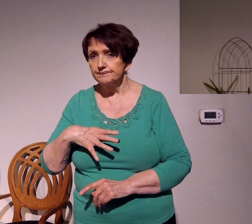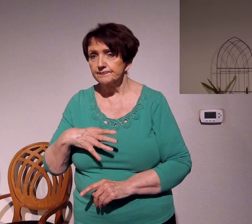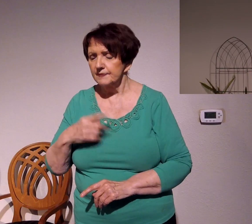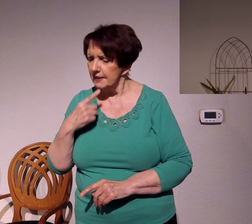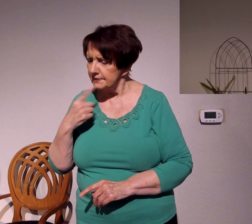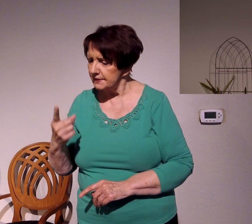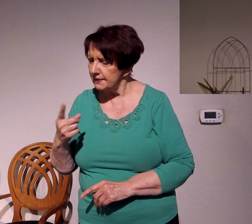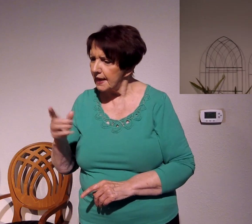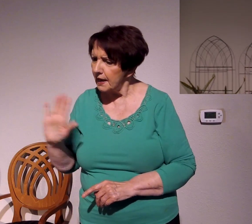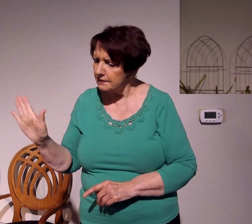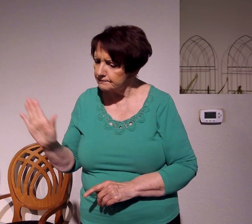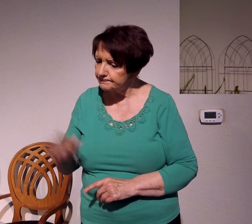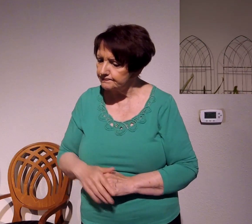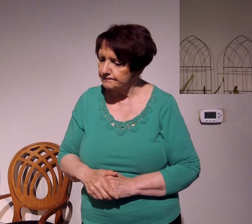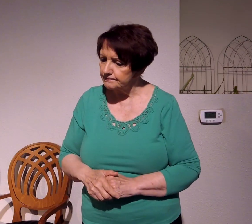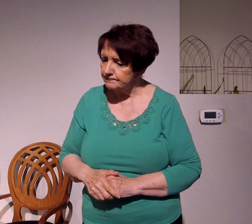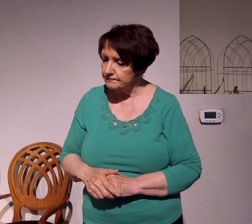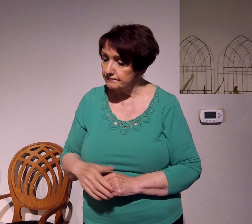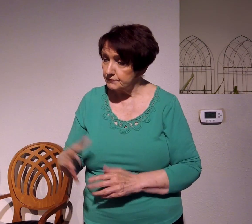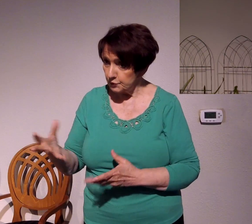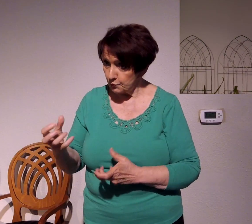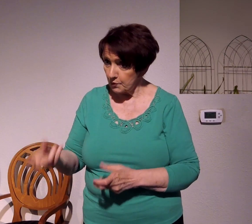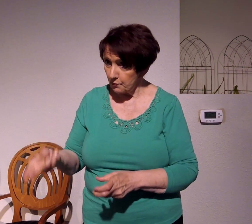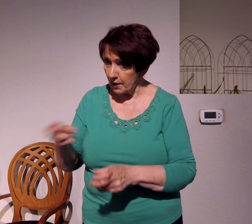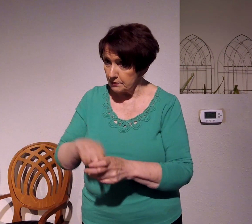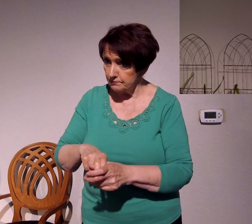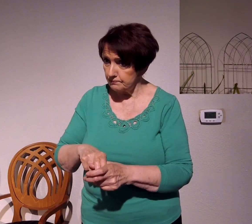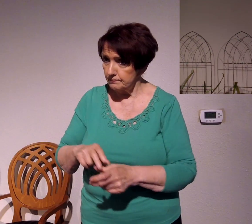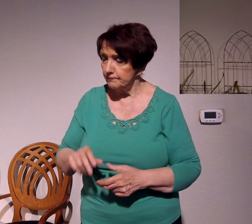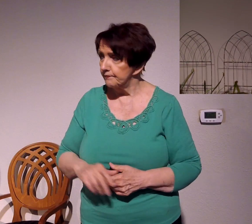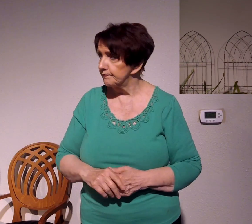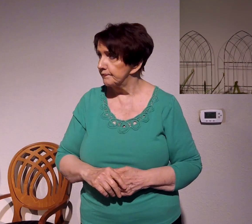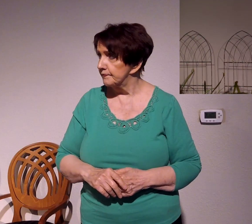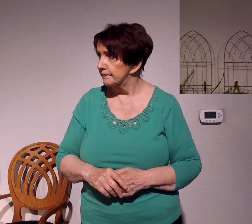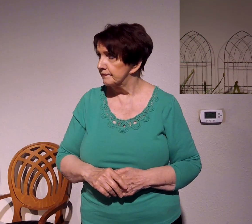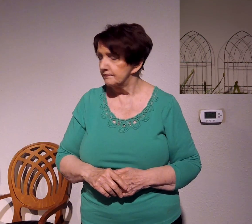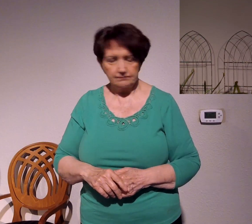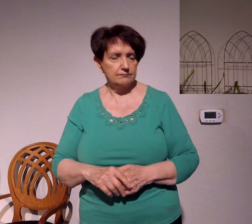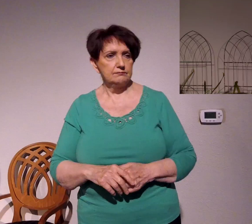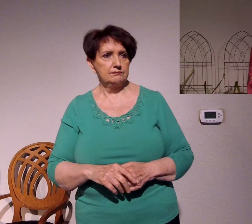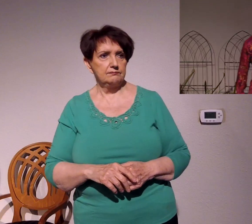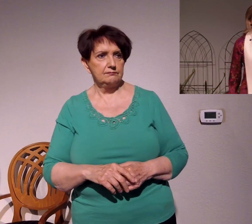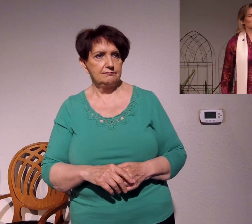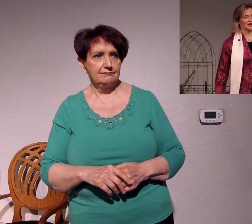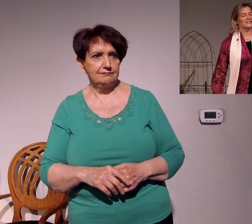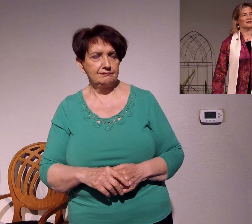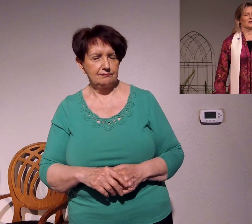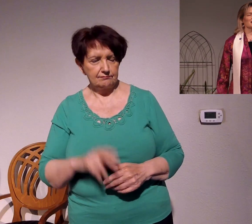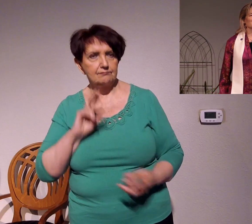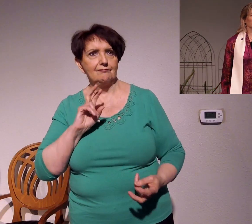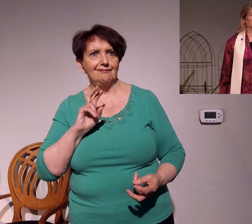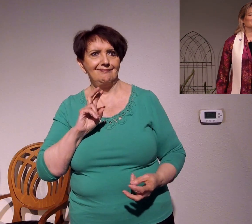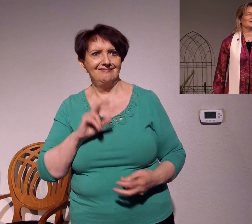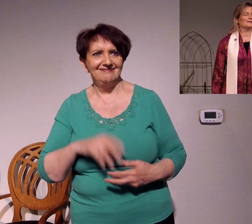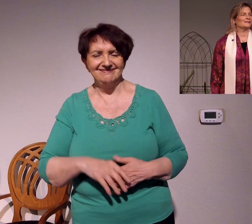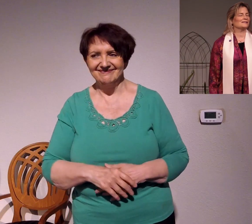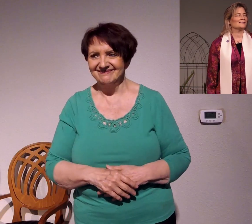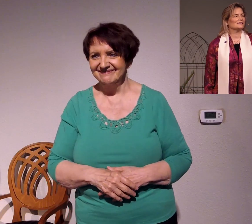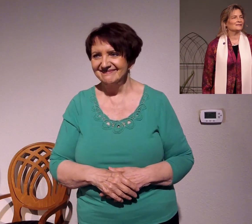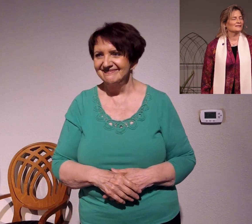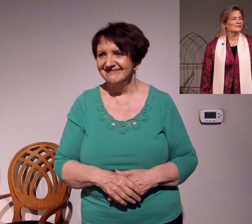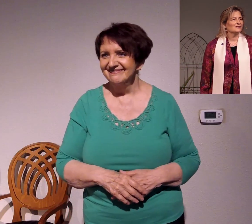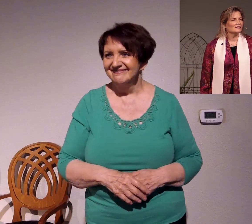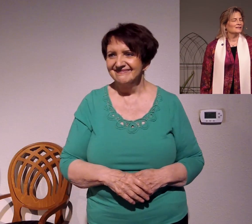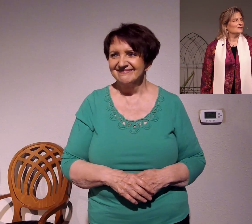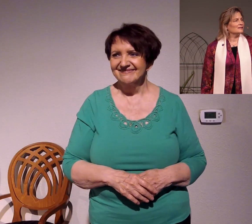said, "Hey, would you like a lift?" And he looked pretty stunned at me.